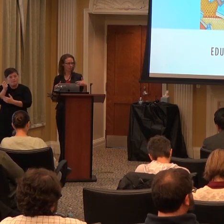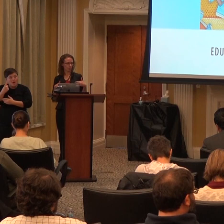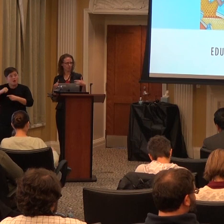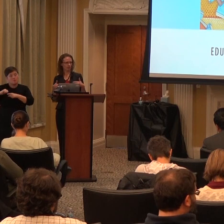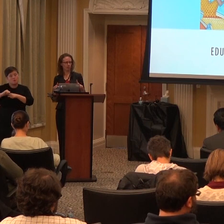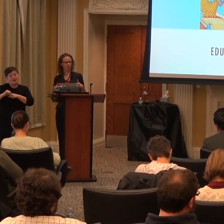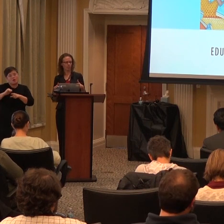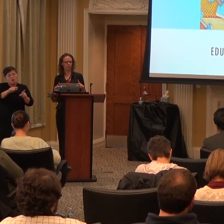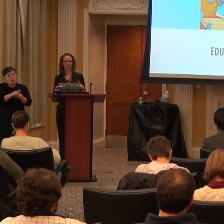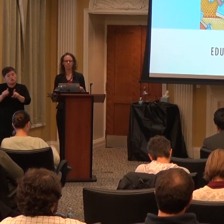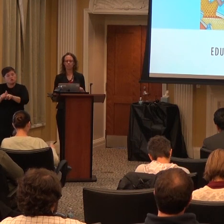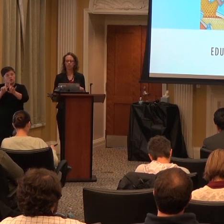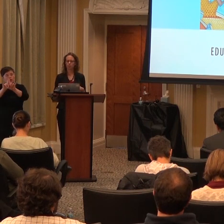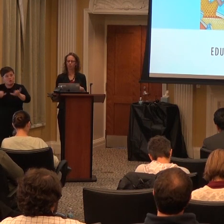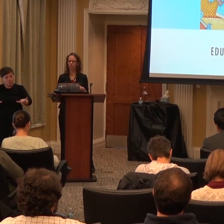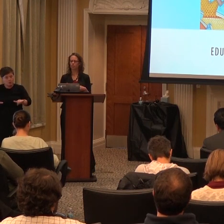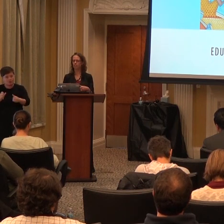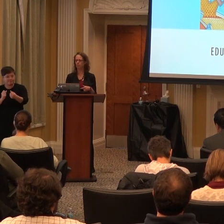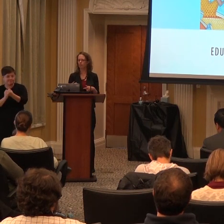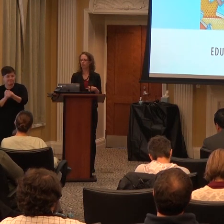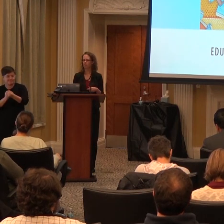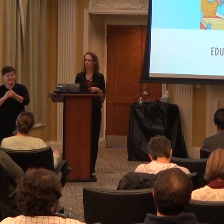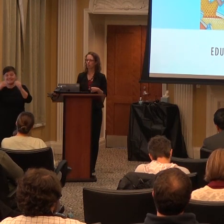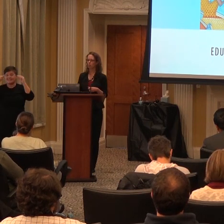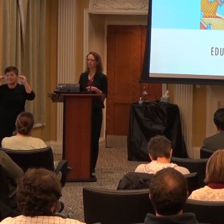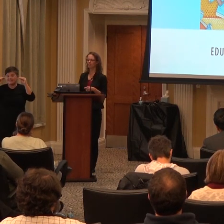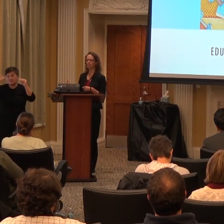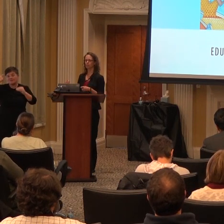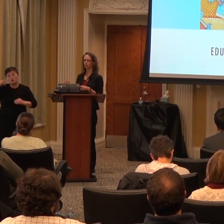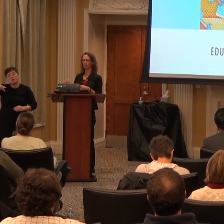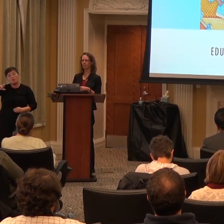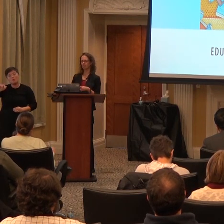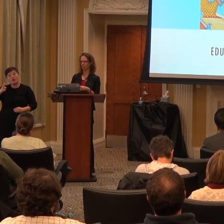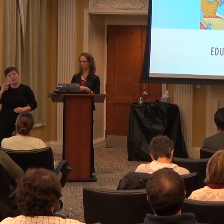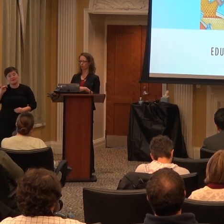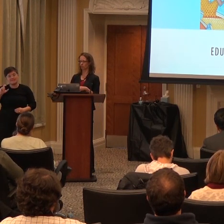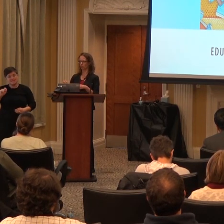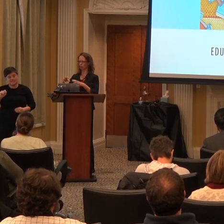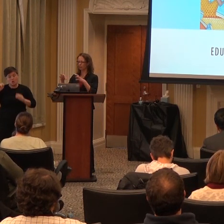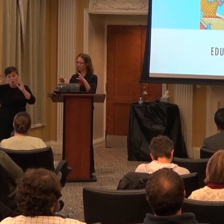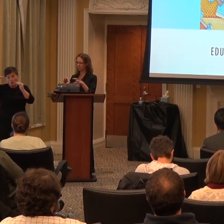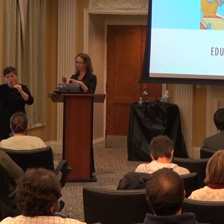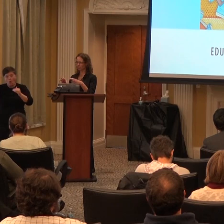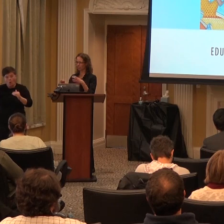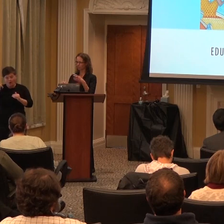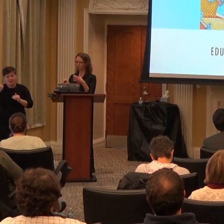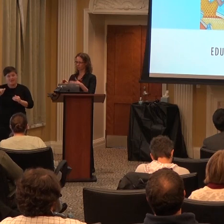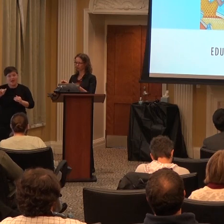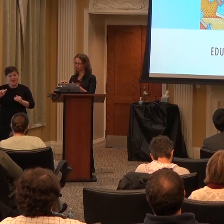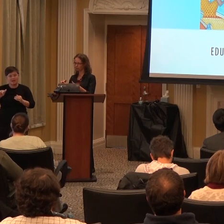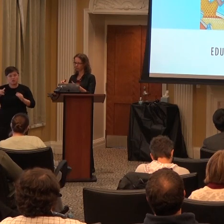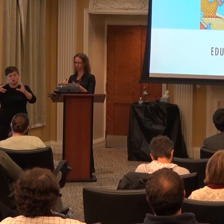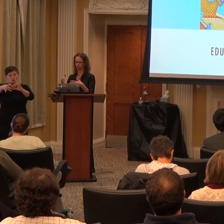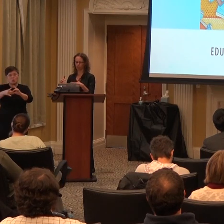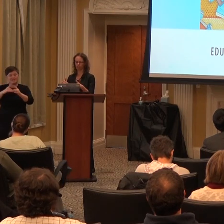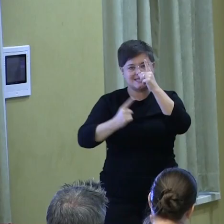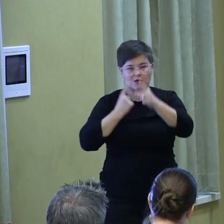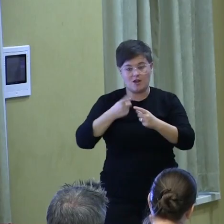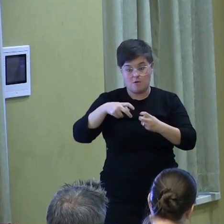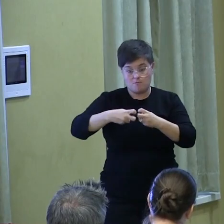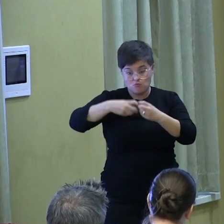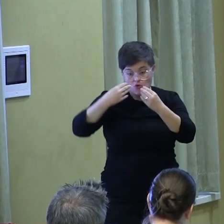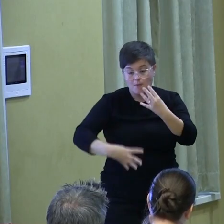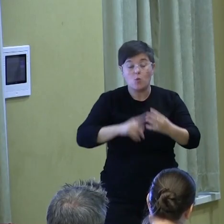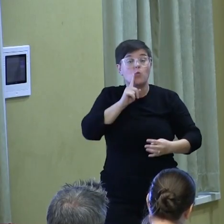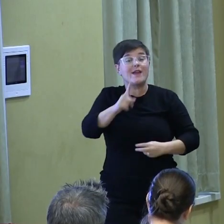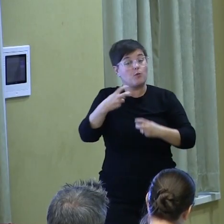also simultaneously support teaching for pragmatist hope because they embrace that joint consideration of problems, of real